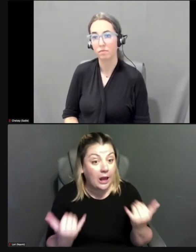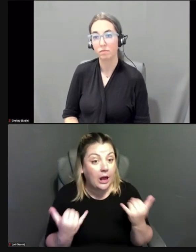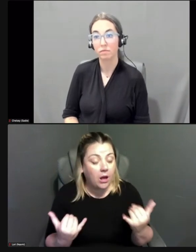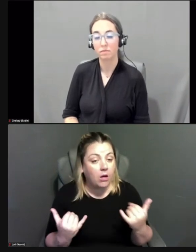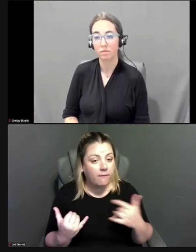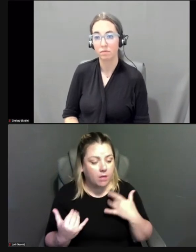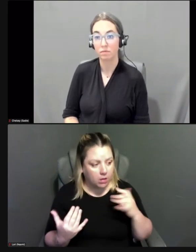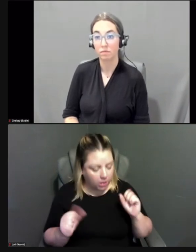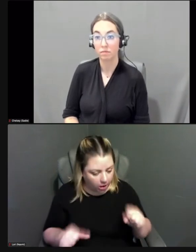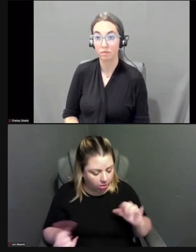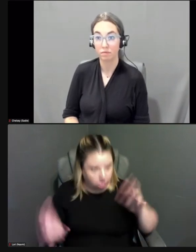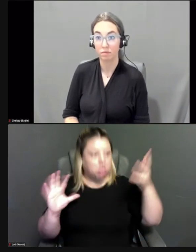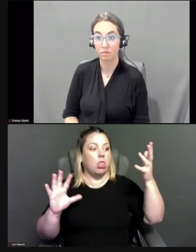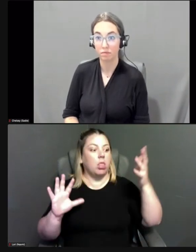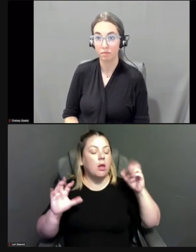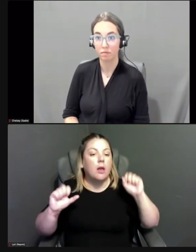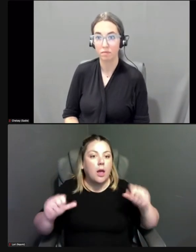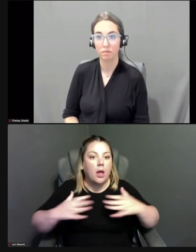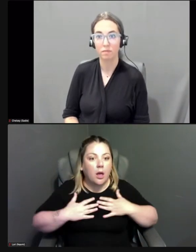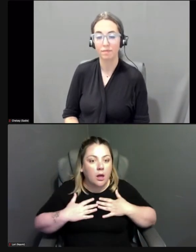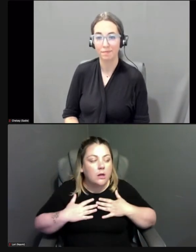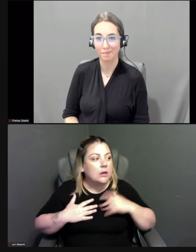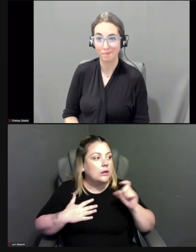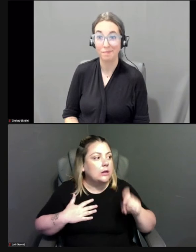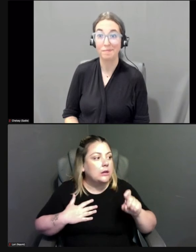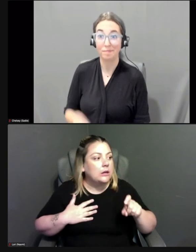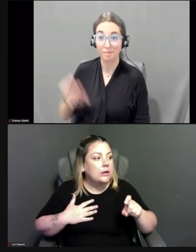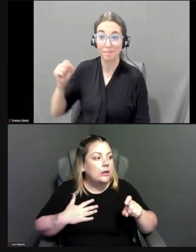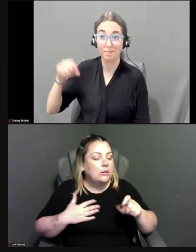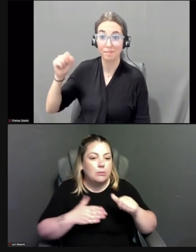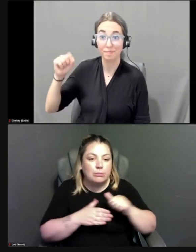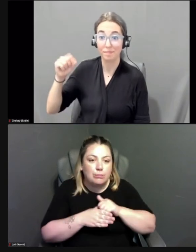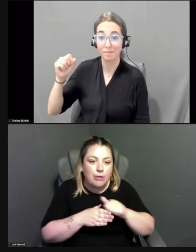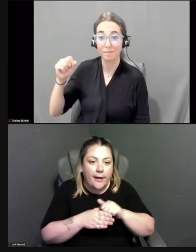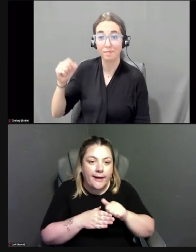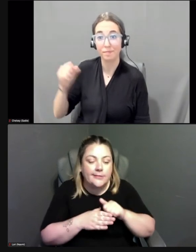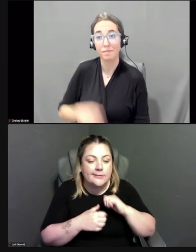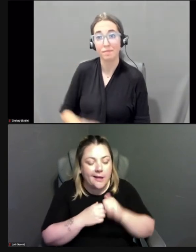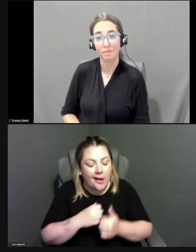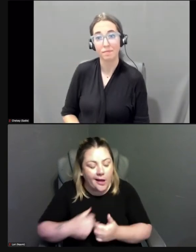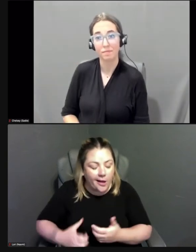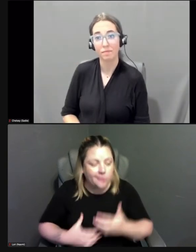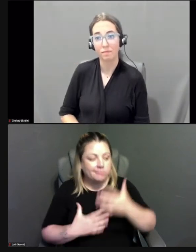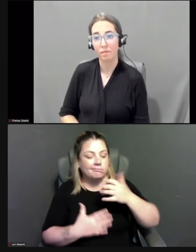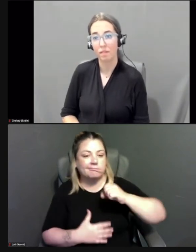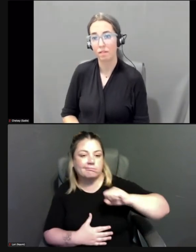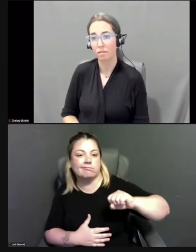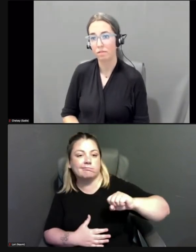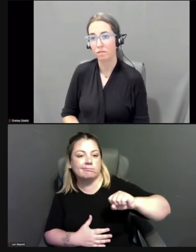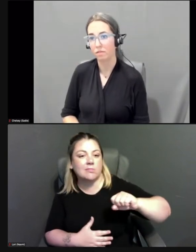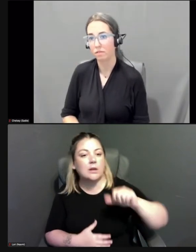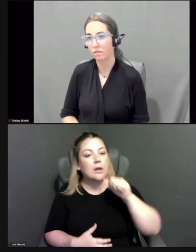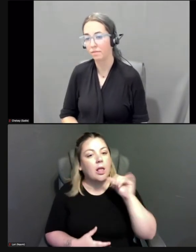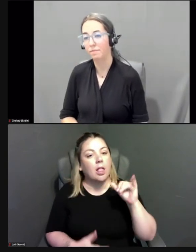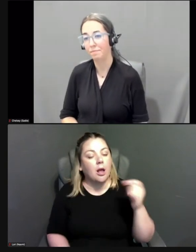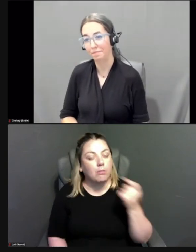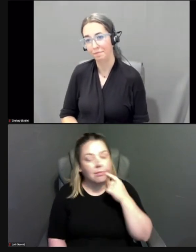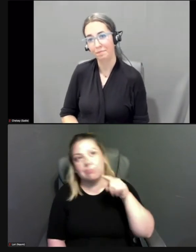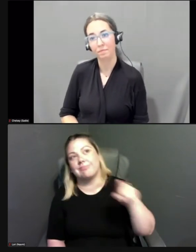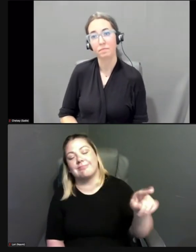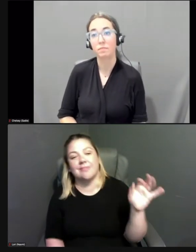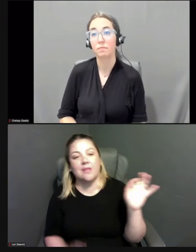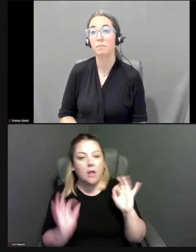a little and requires some practicing of resilience instead of it doesn't just bounce off you like rubber.